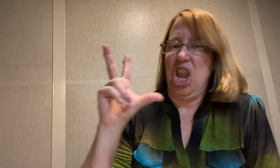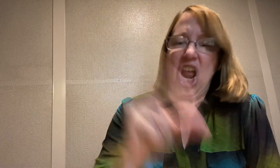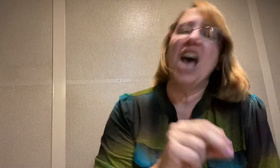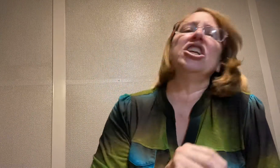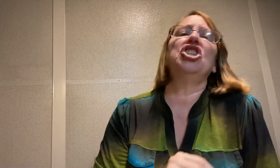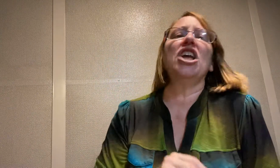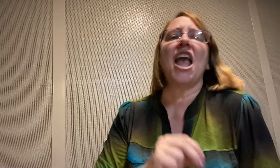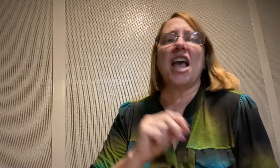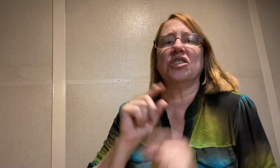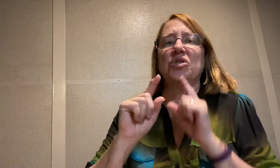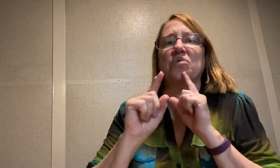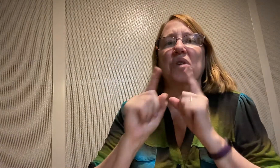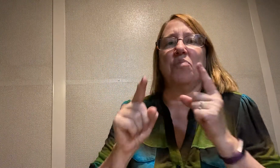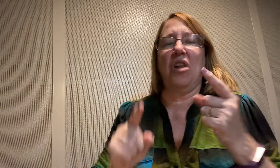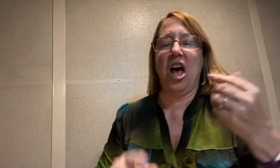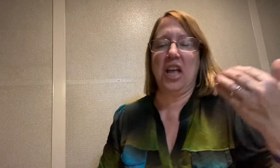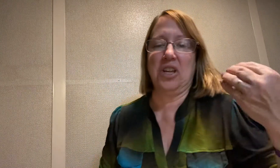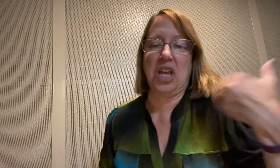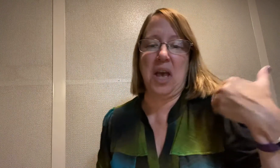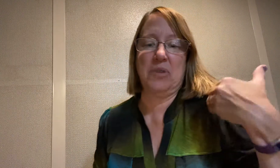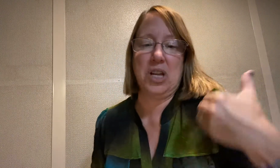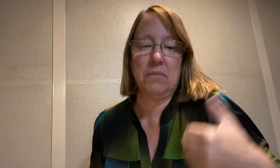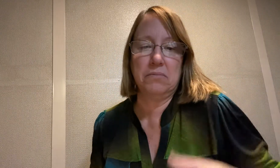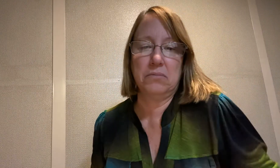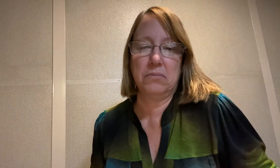"Not a chance," replied the captain.